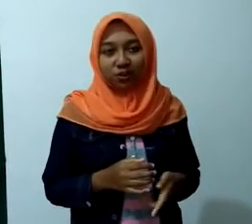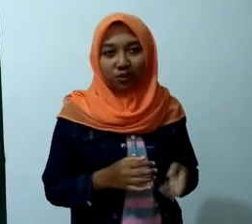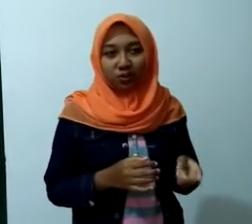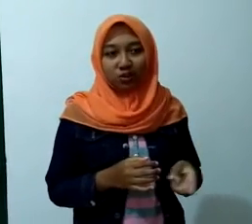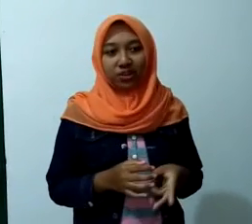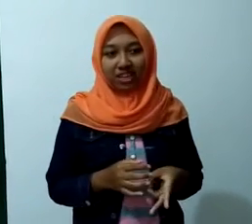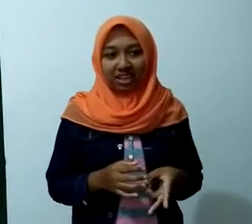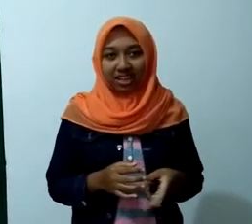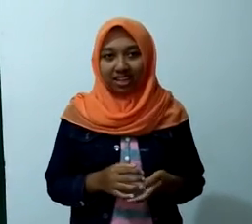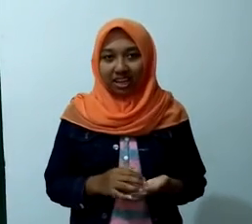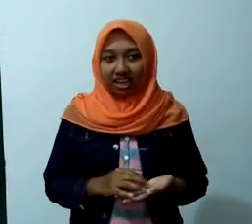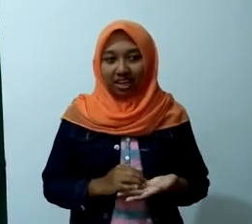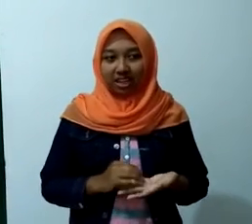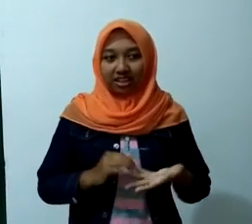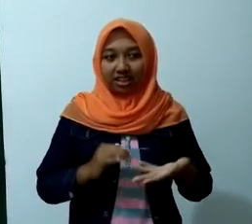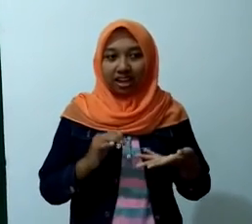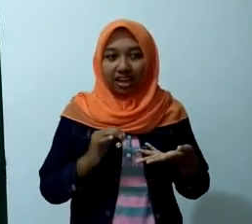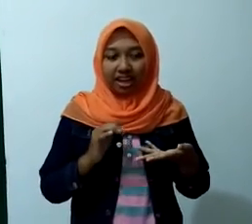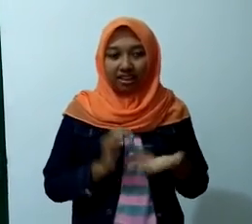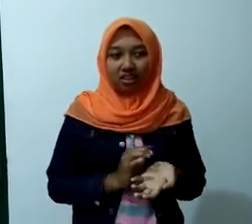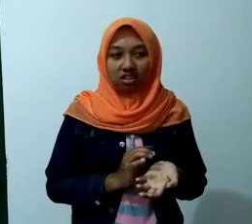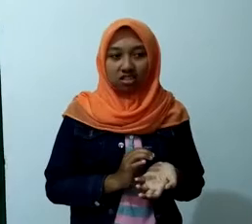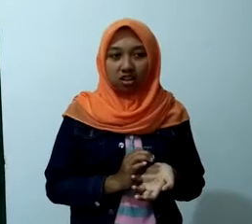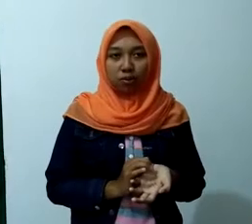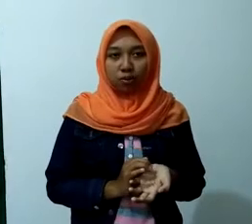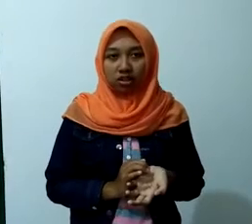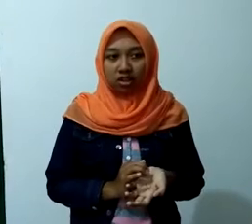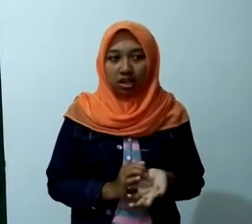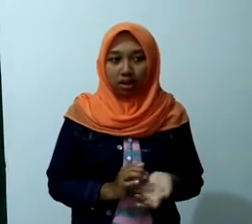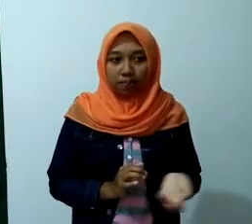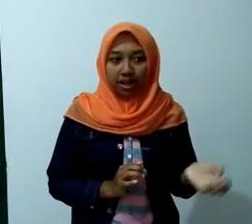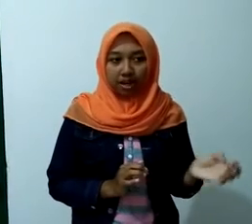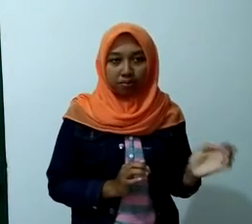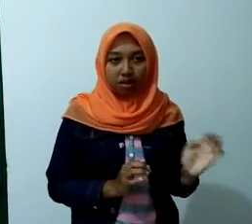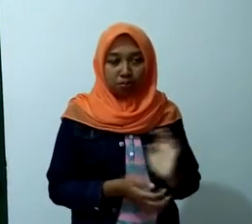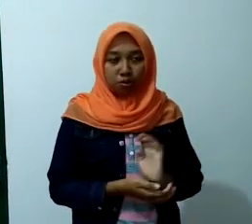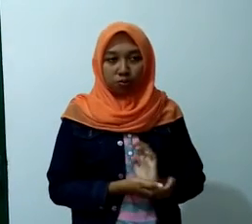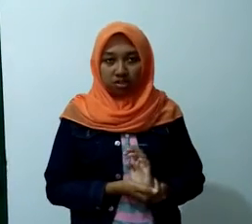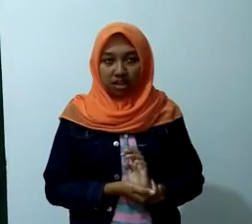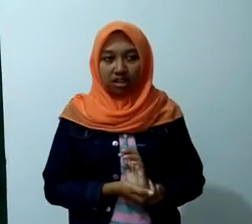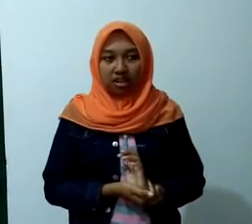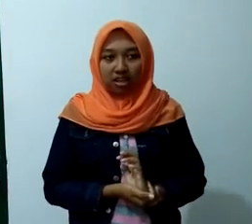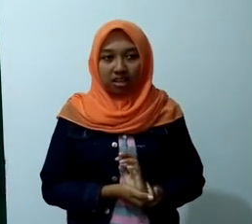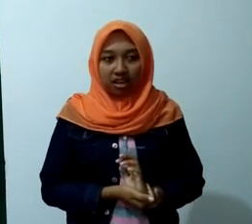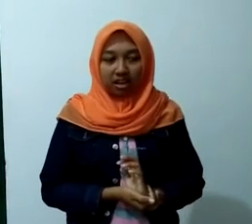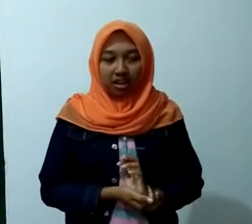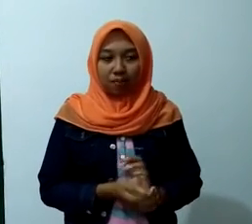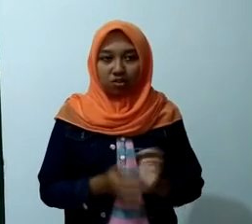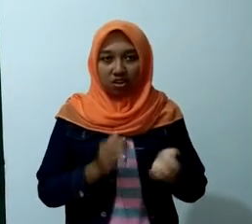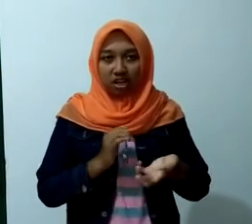junior high school to jury. And I think that's all about my mini proposal.